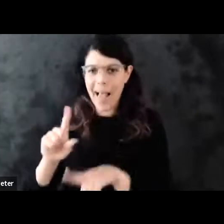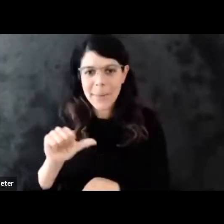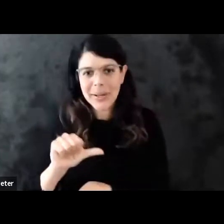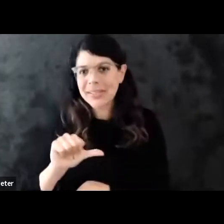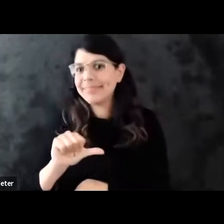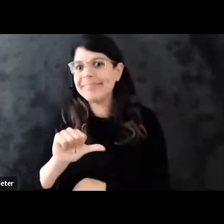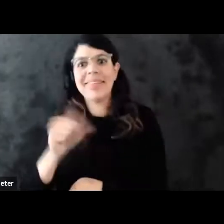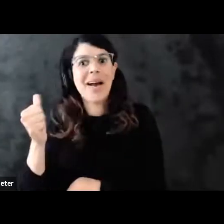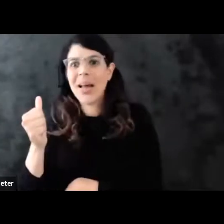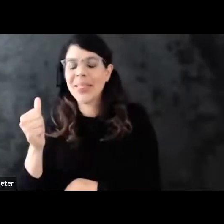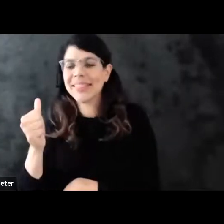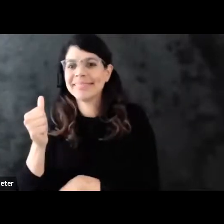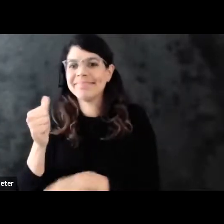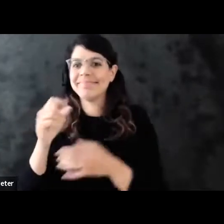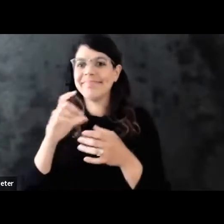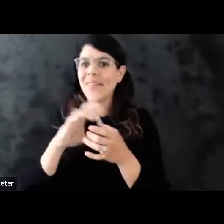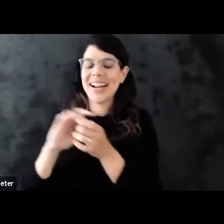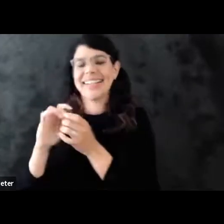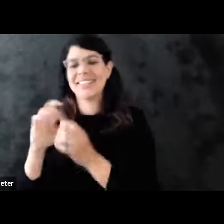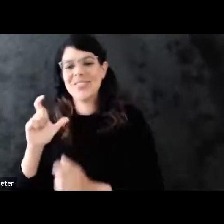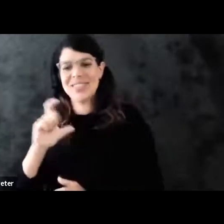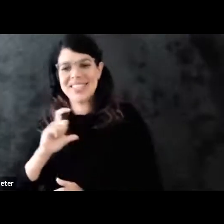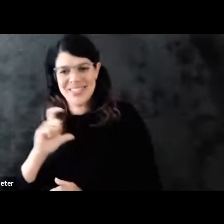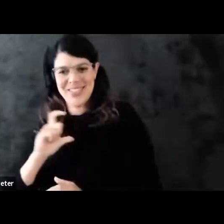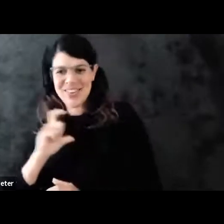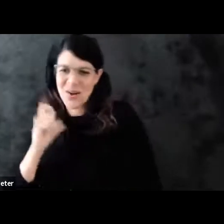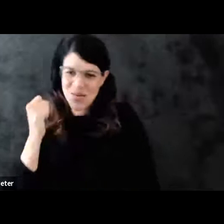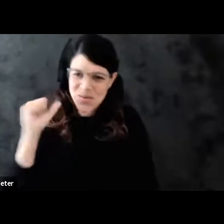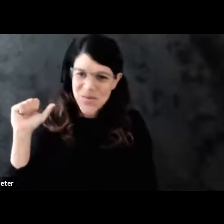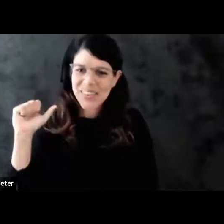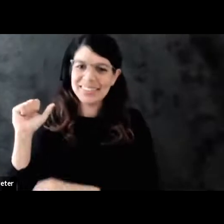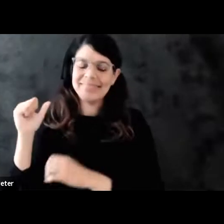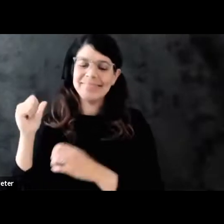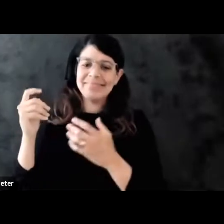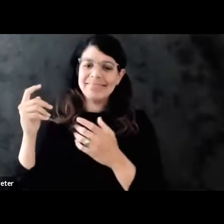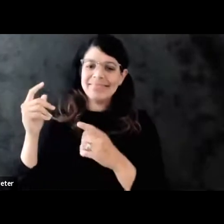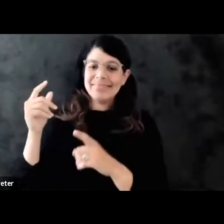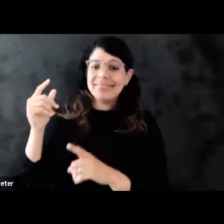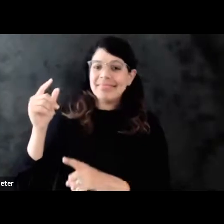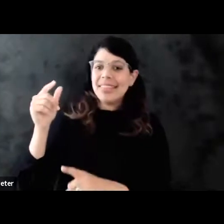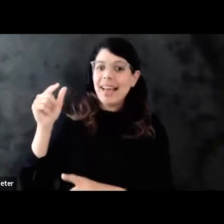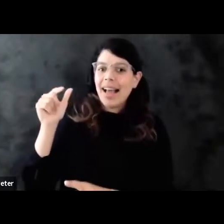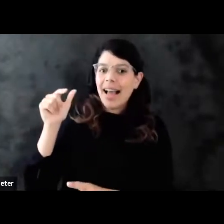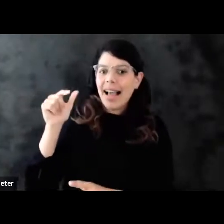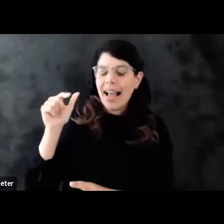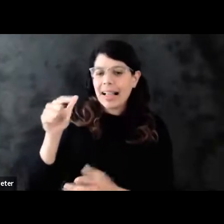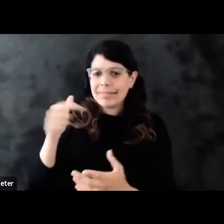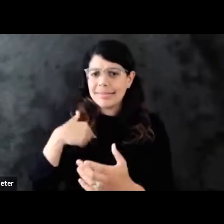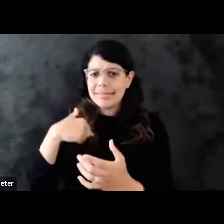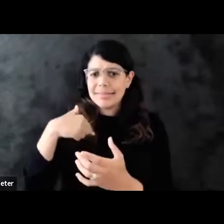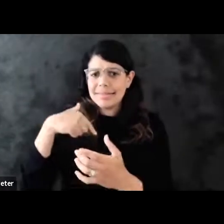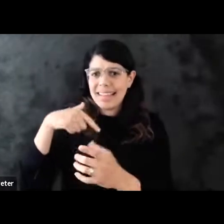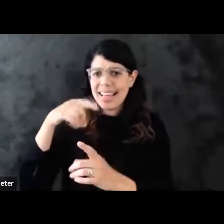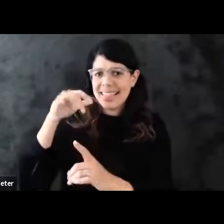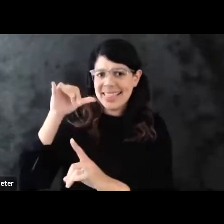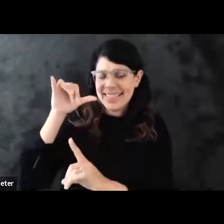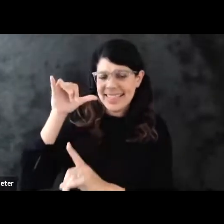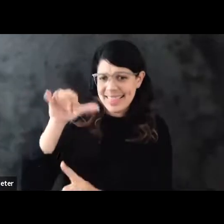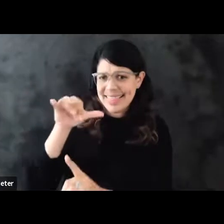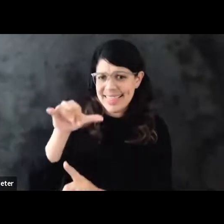movement, understandably so. But in addition to that, it became its own, rich kind